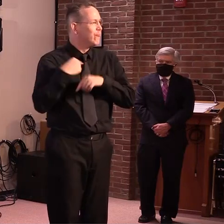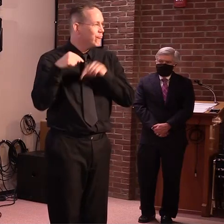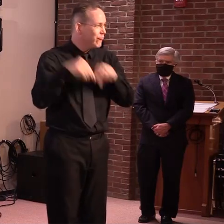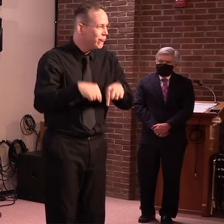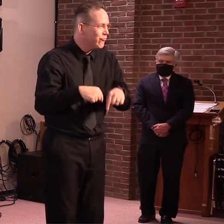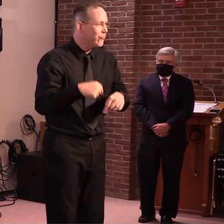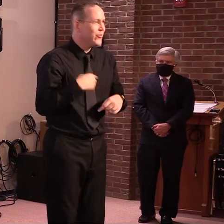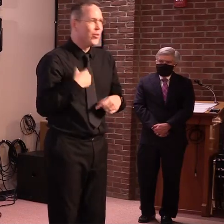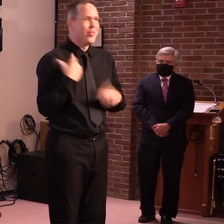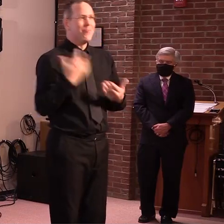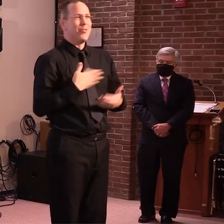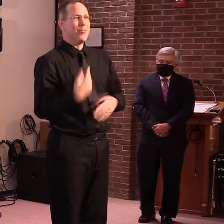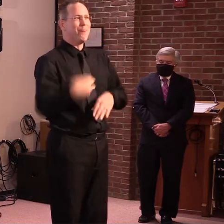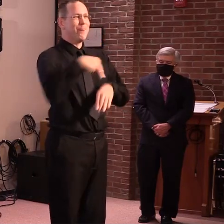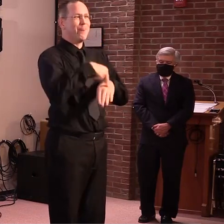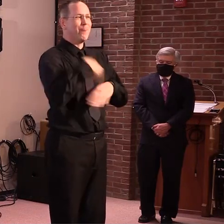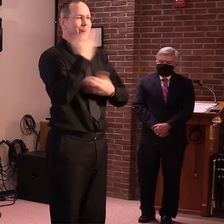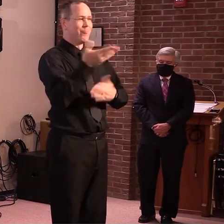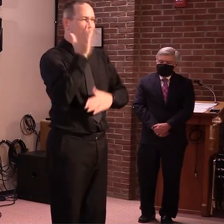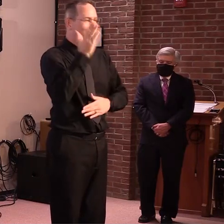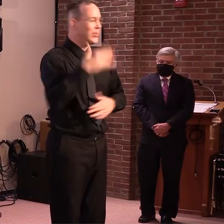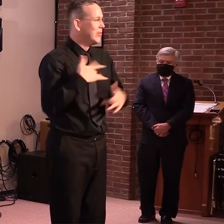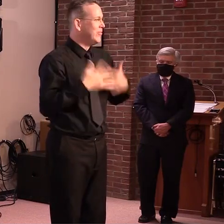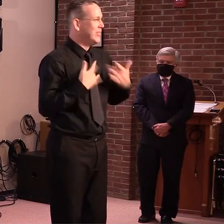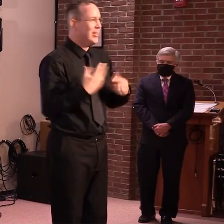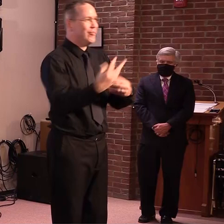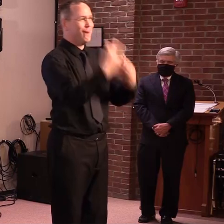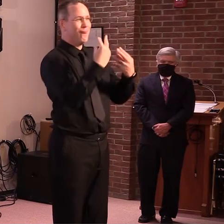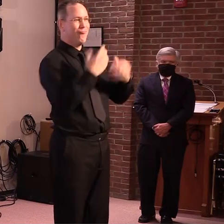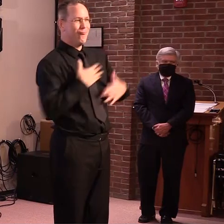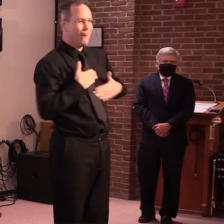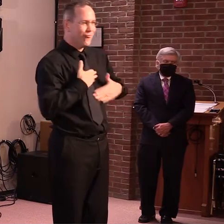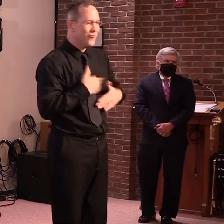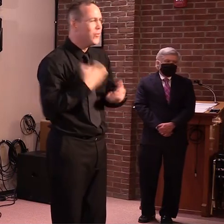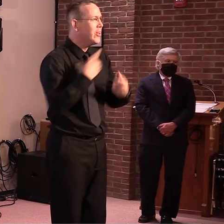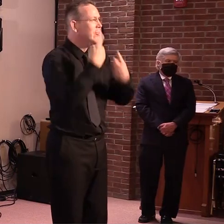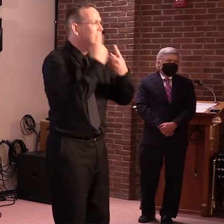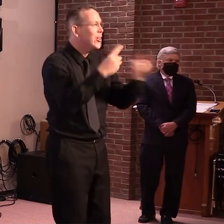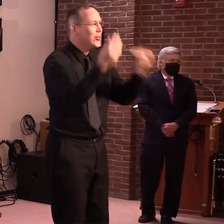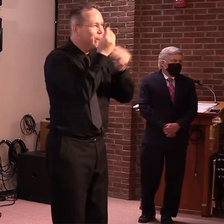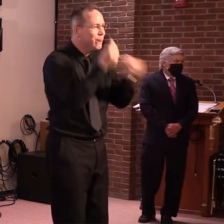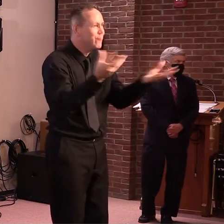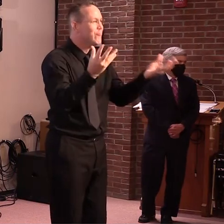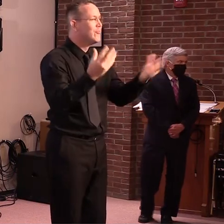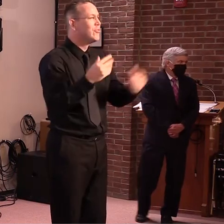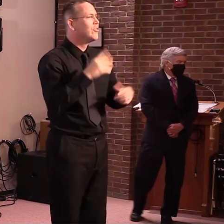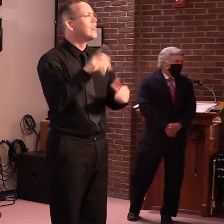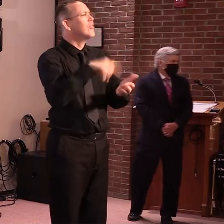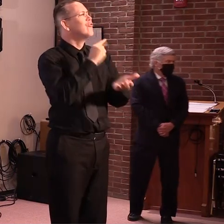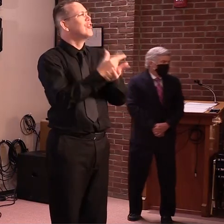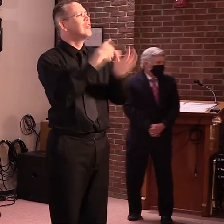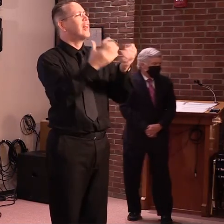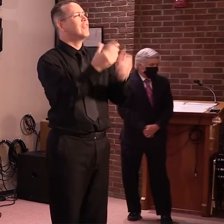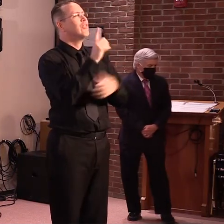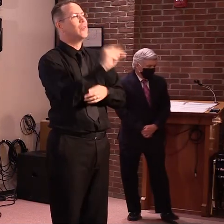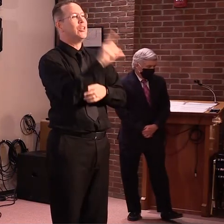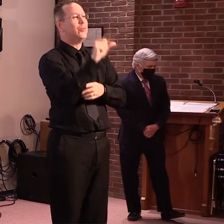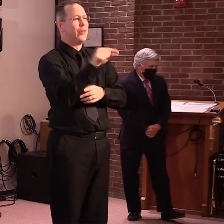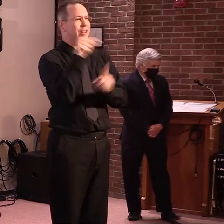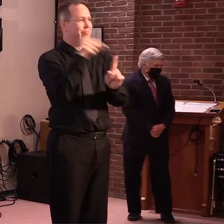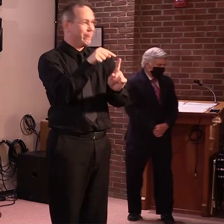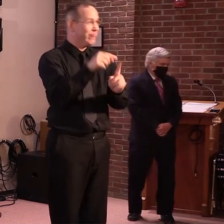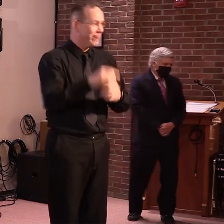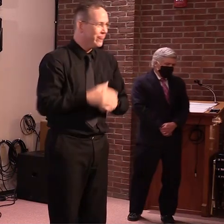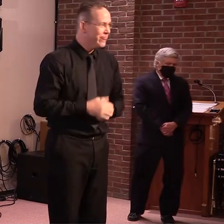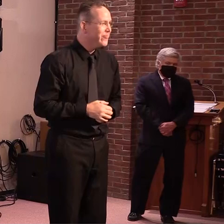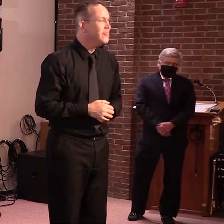is an exciting and a hopeful announcement regarding the class of 2020 and the experience that they'll see